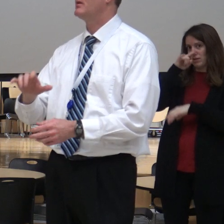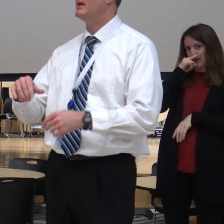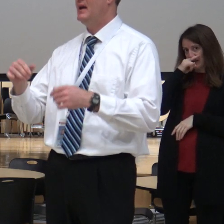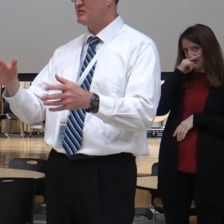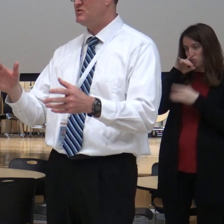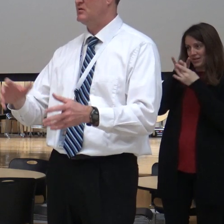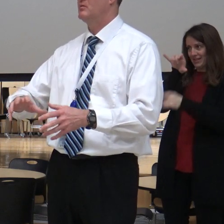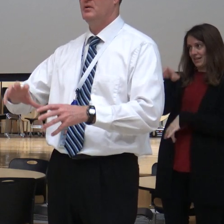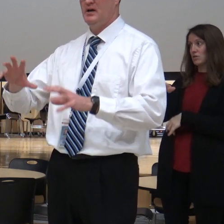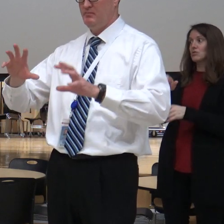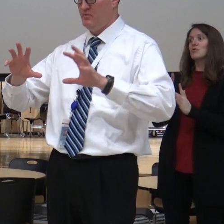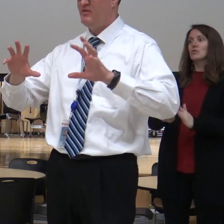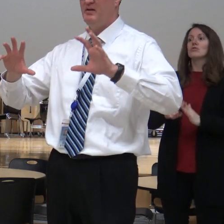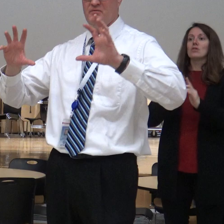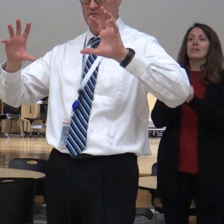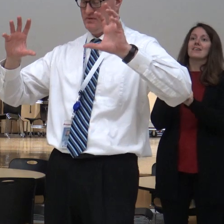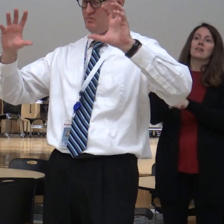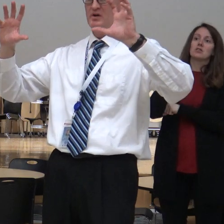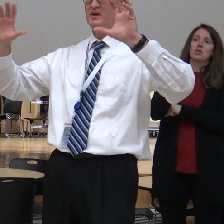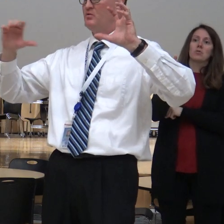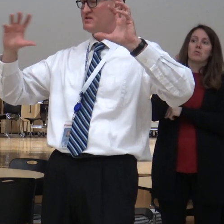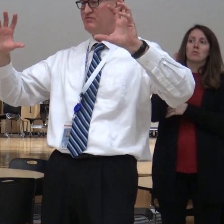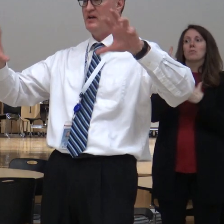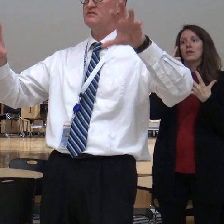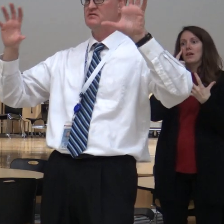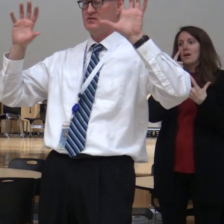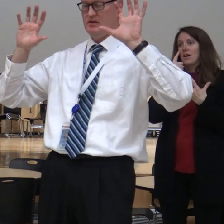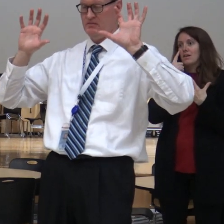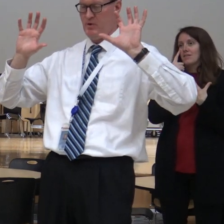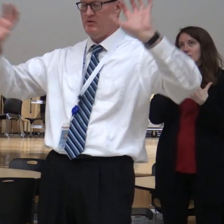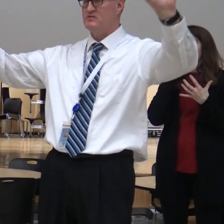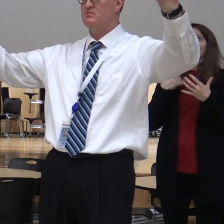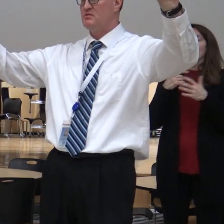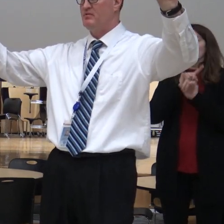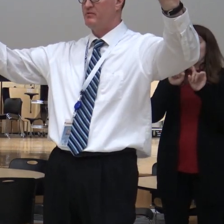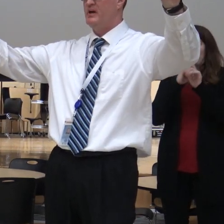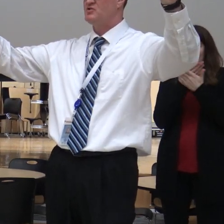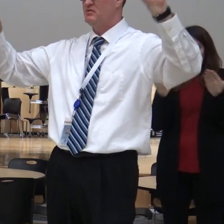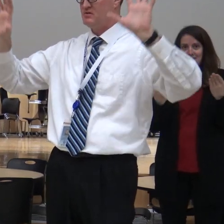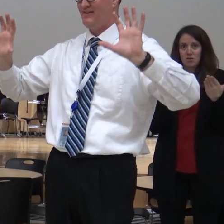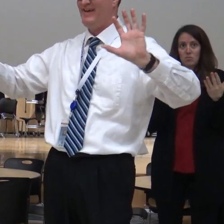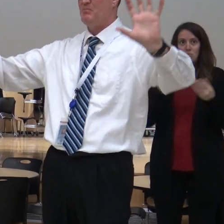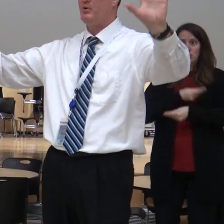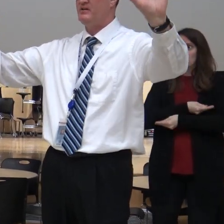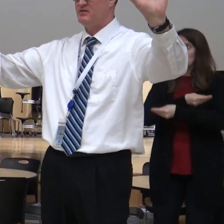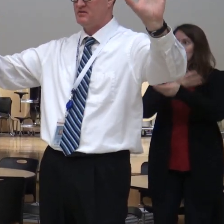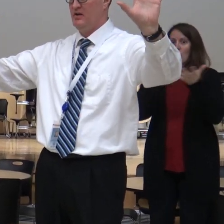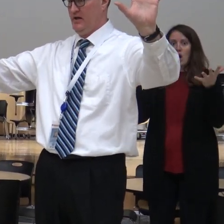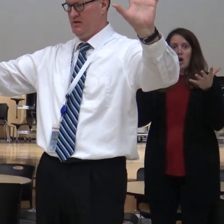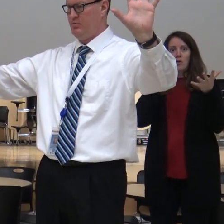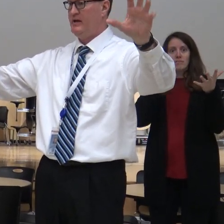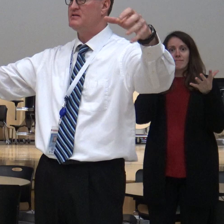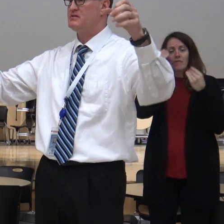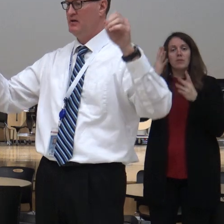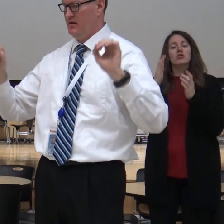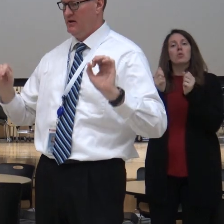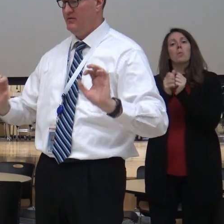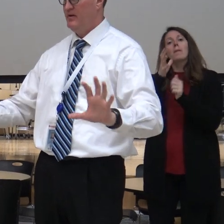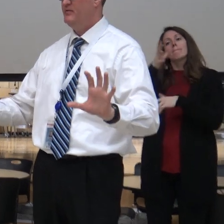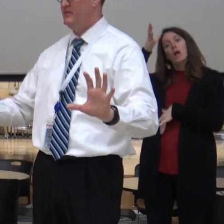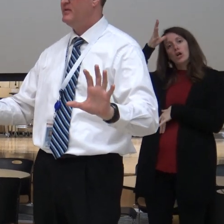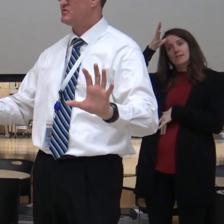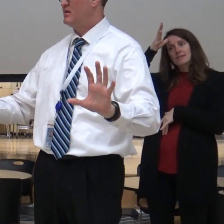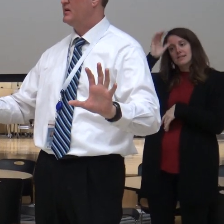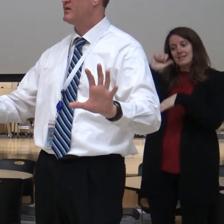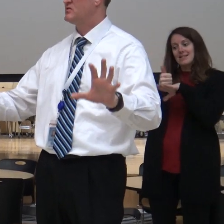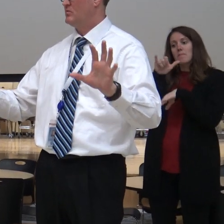So starting next year, we thought, well, we've got to do this in phases. Let's get parents with some information, let's get that process in place, and